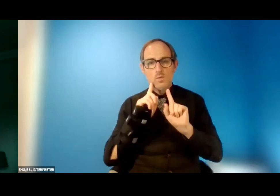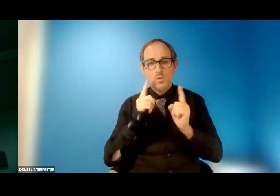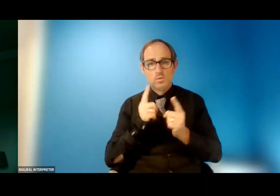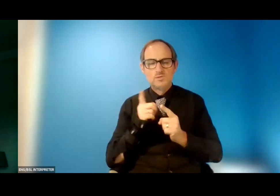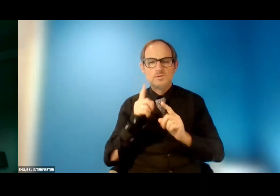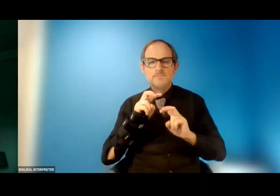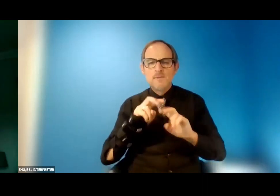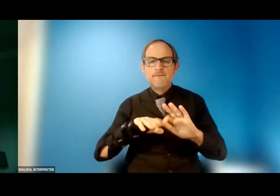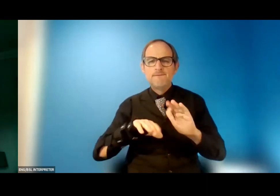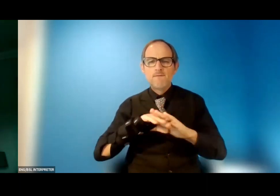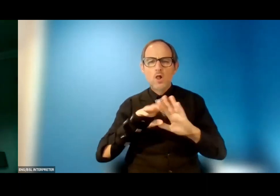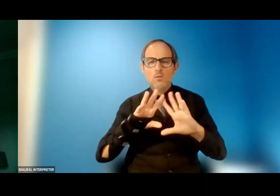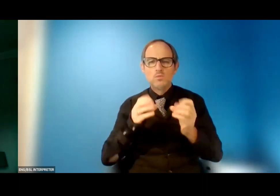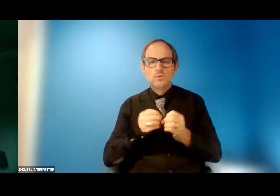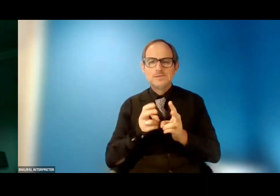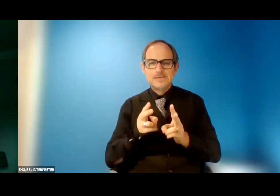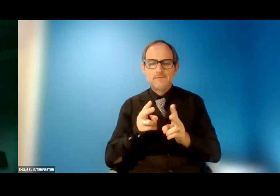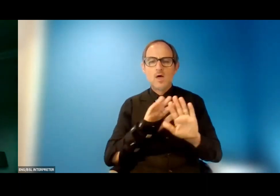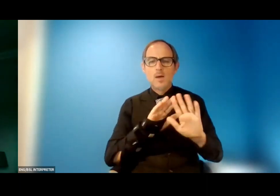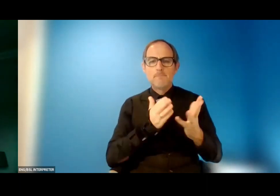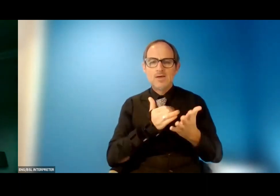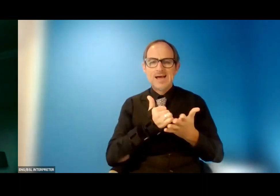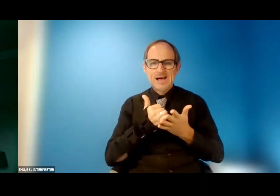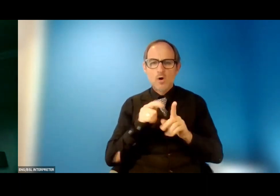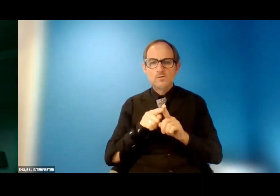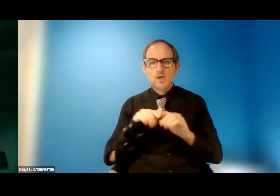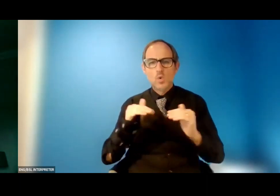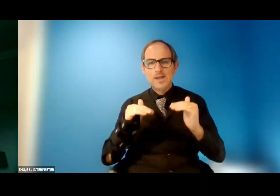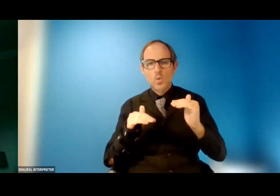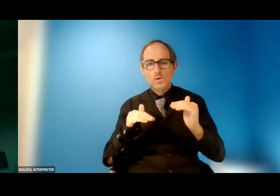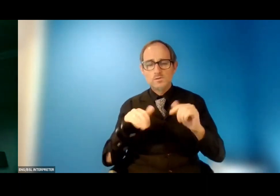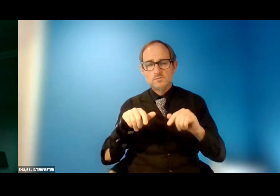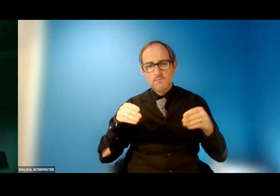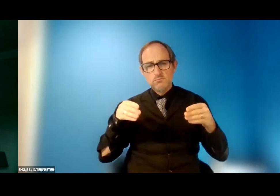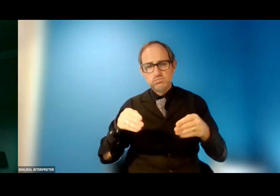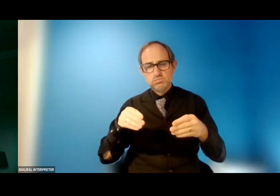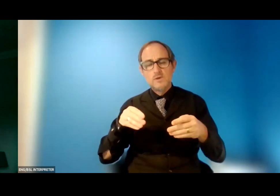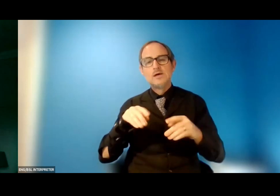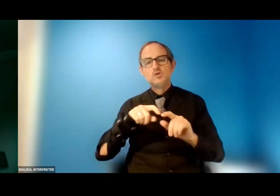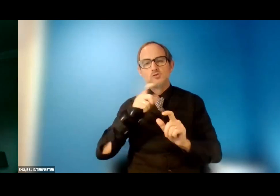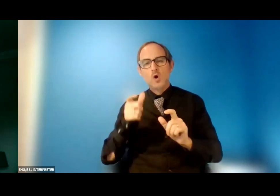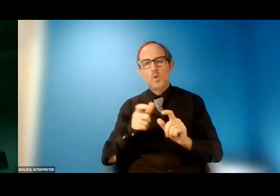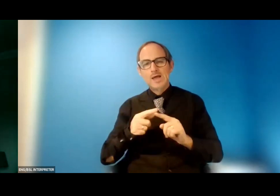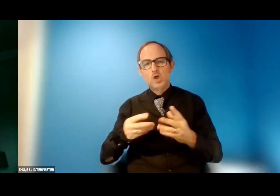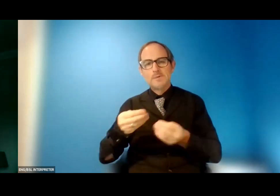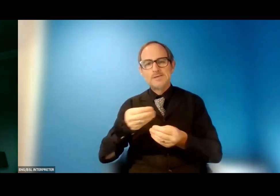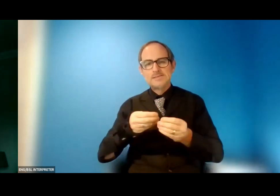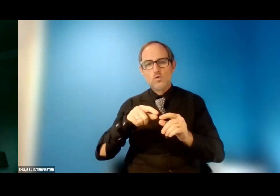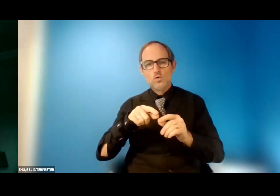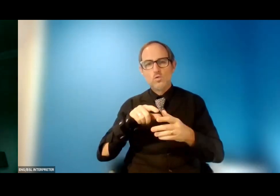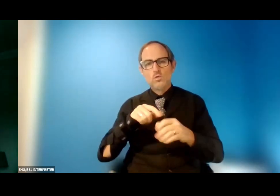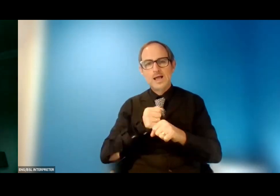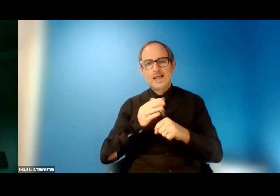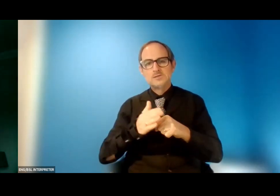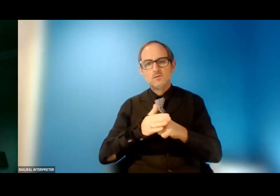system approaches for planetary health and inequalities, with a focus on applying donut economics to Glasgow as part of Gallant's Living